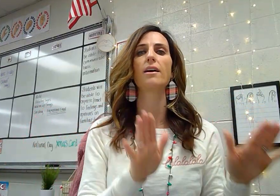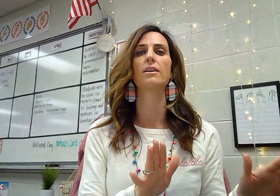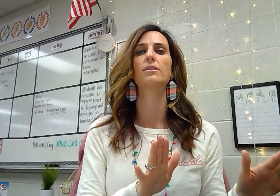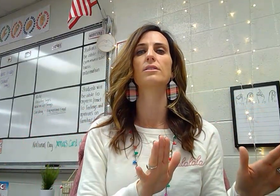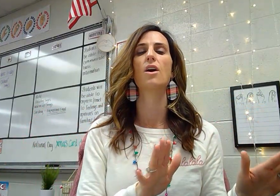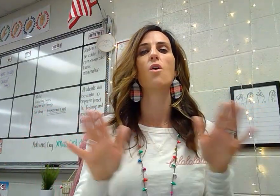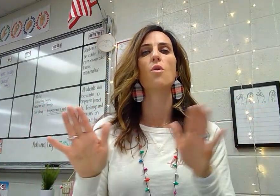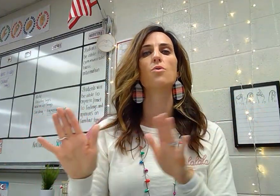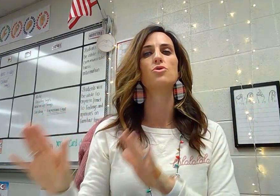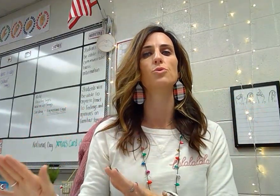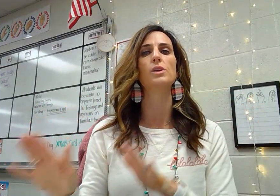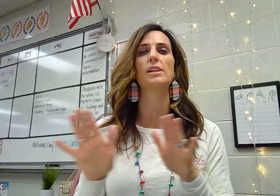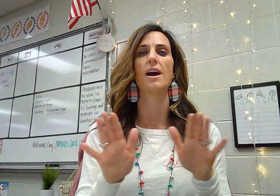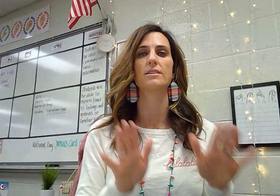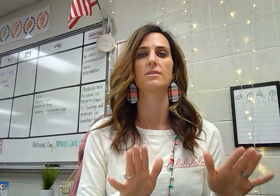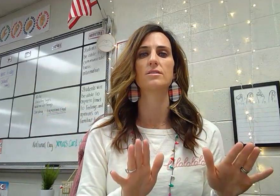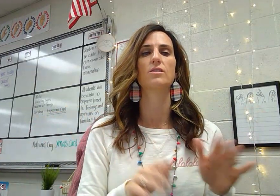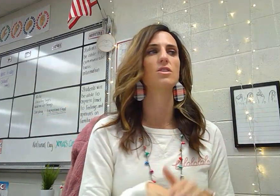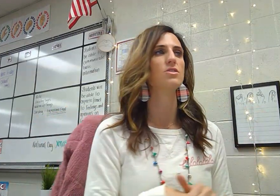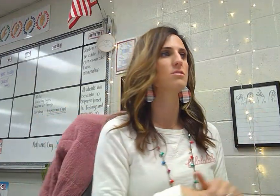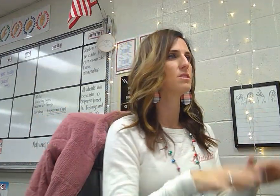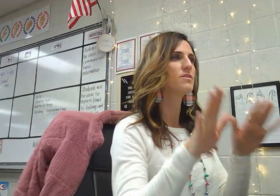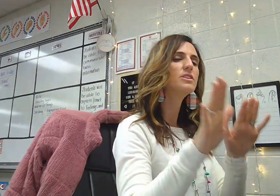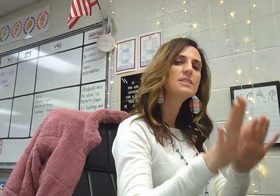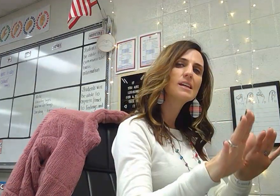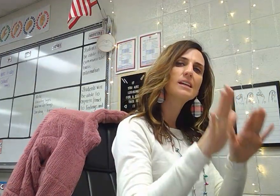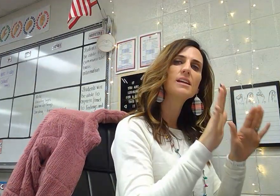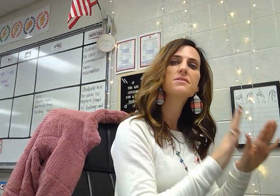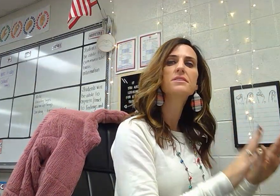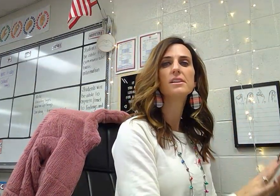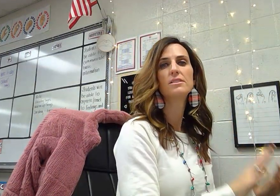back or to relax. You can also use this for take it easy.